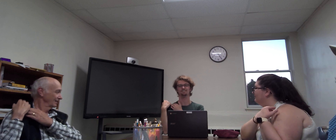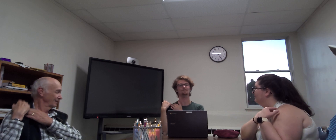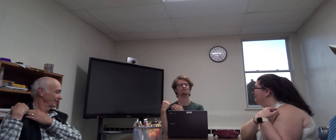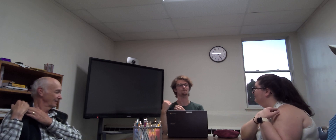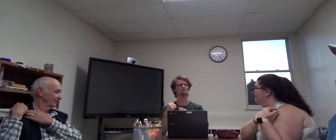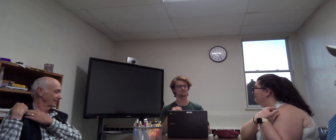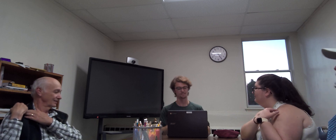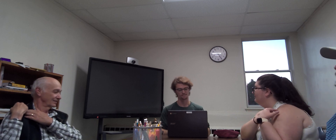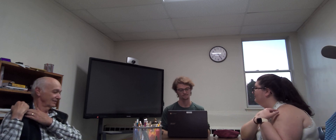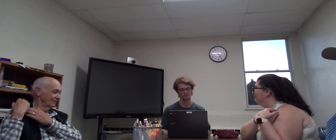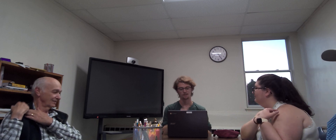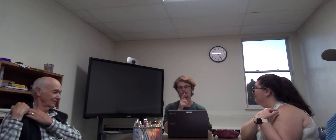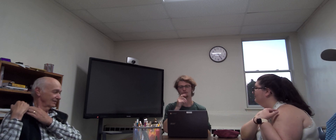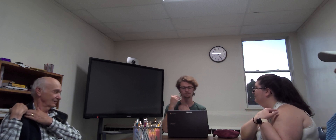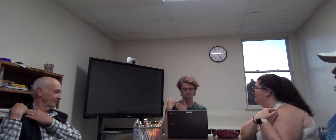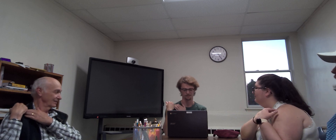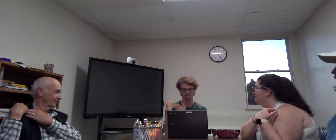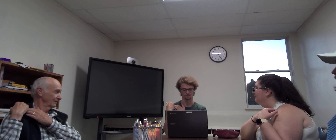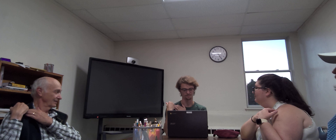Oh, who's responsible? Who's responsible?